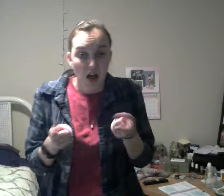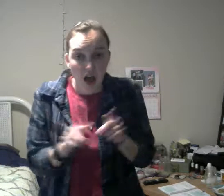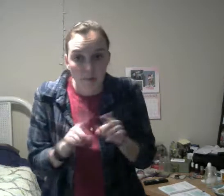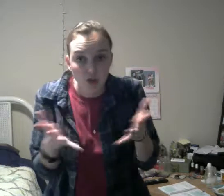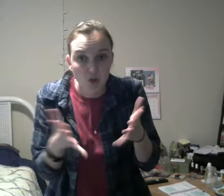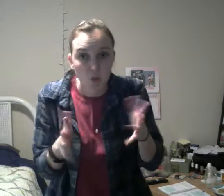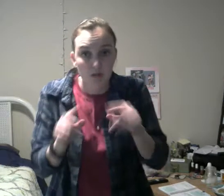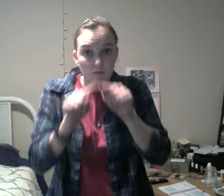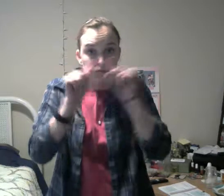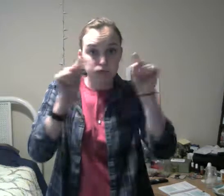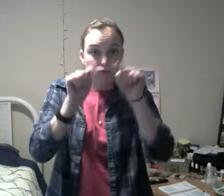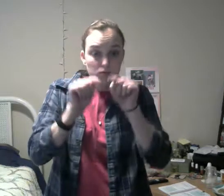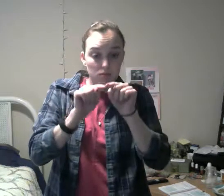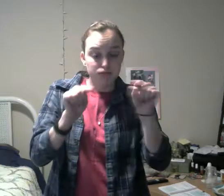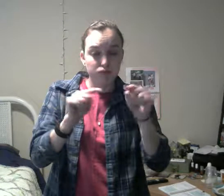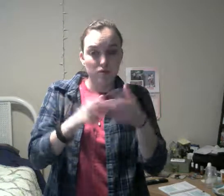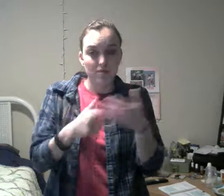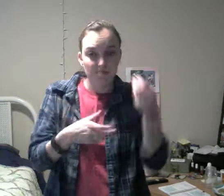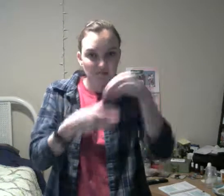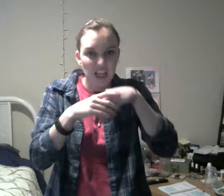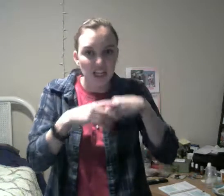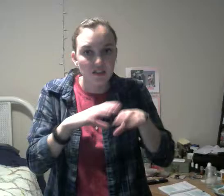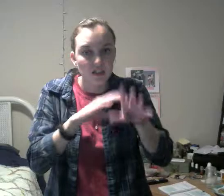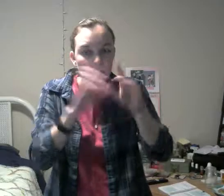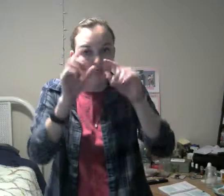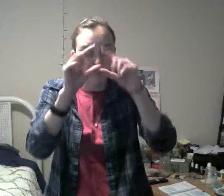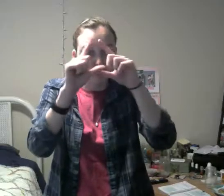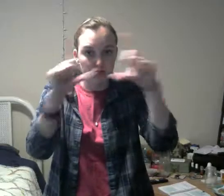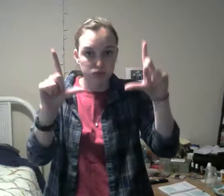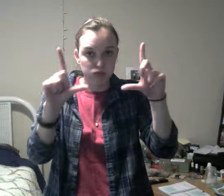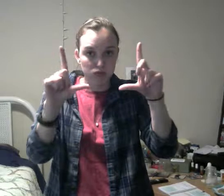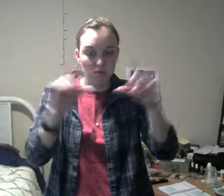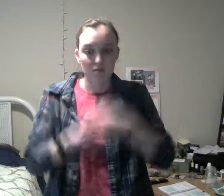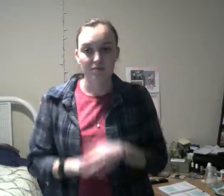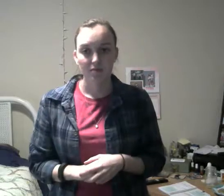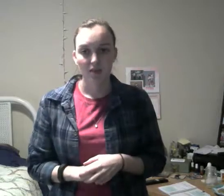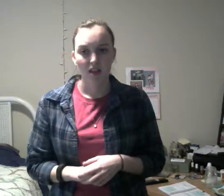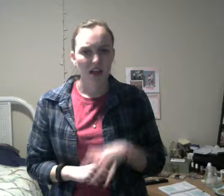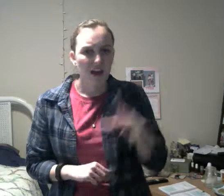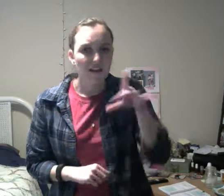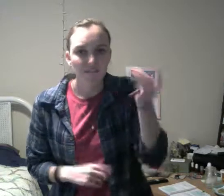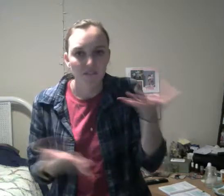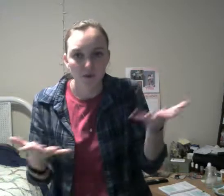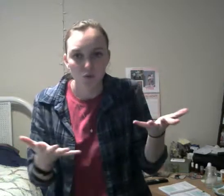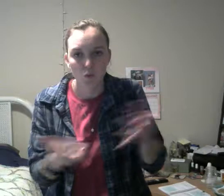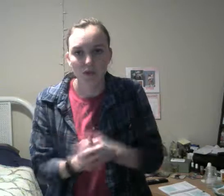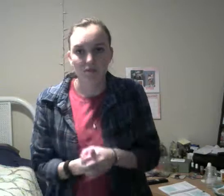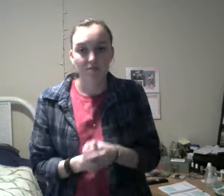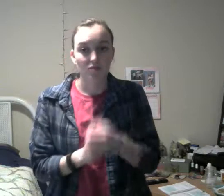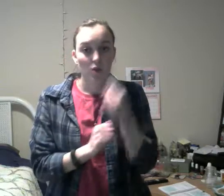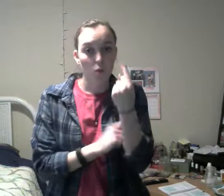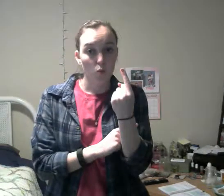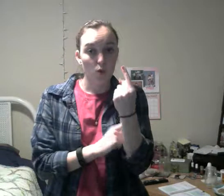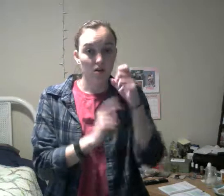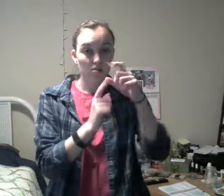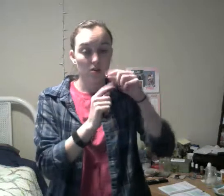fertilization. So we're going to do that on the inside of the Punnett square. So what do you find? If you count it out, what you'll find is you'll find 1 big P to every